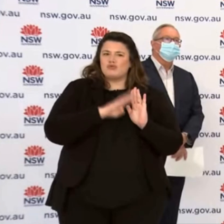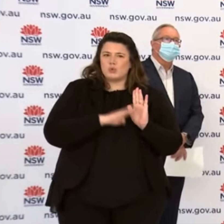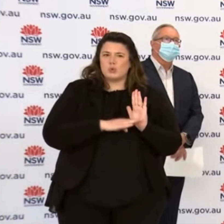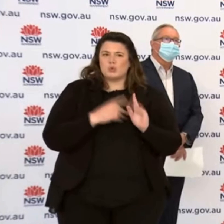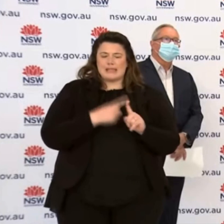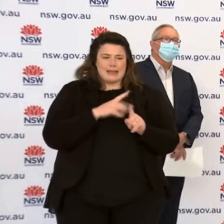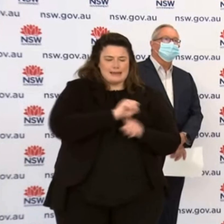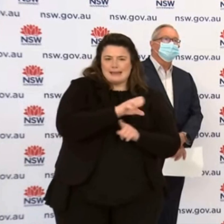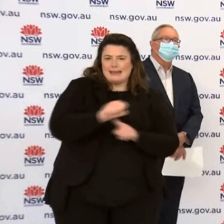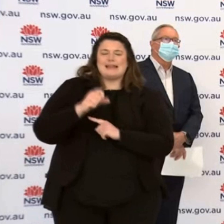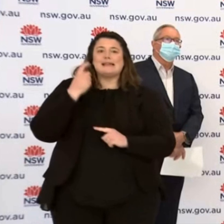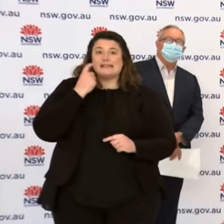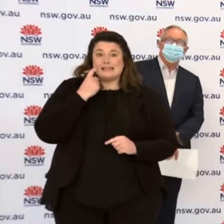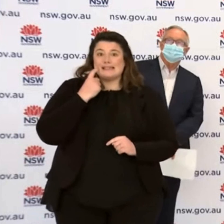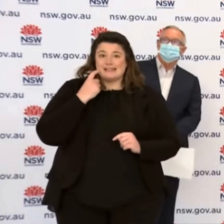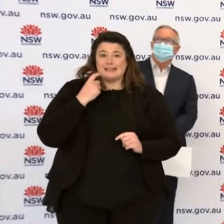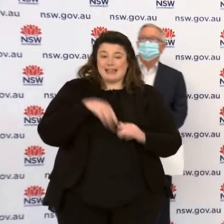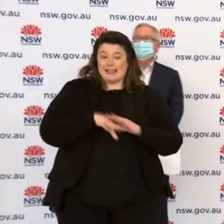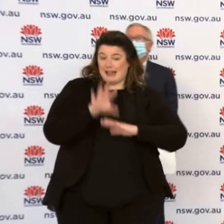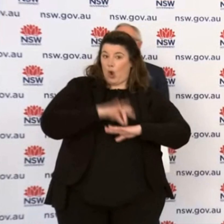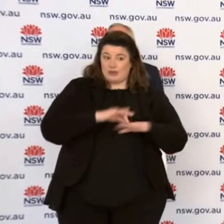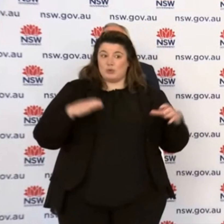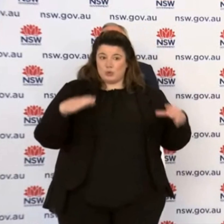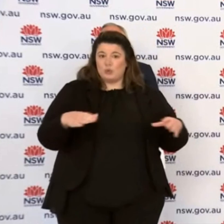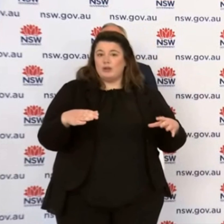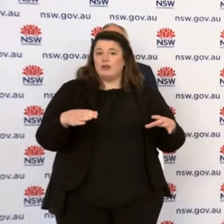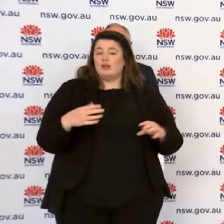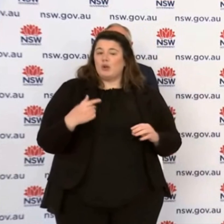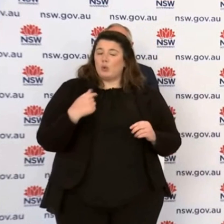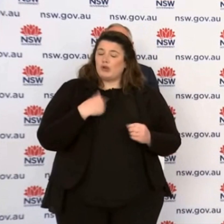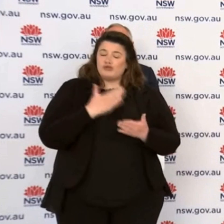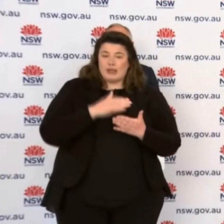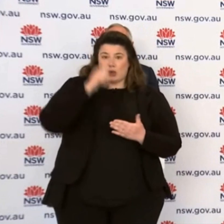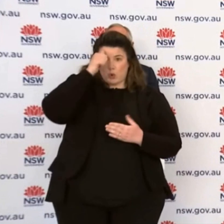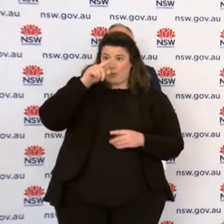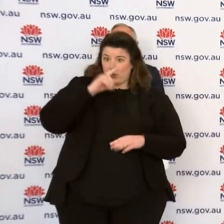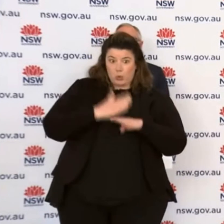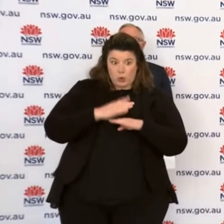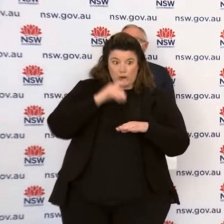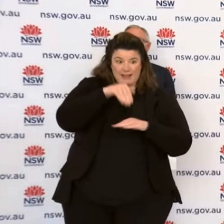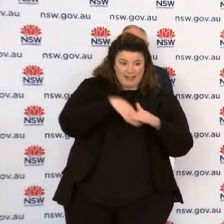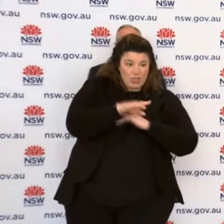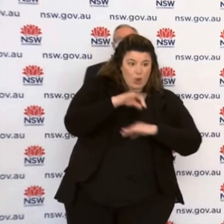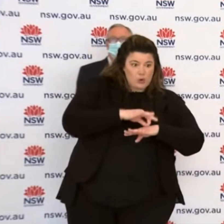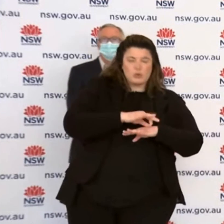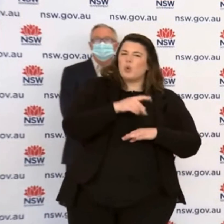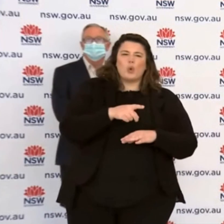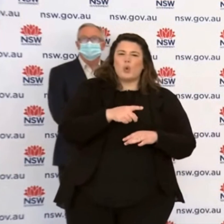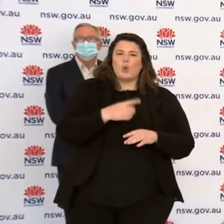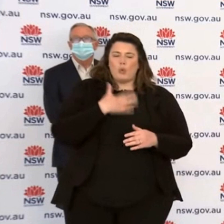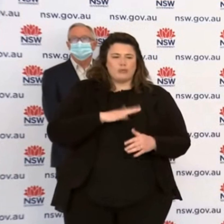that our staff are so dedicated and wanting to do the best for their patients. So whenever we get an outbreak, people